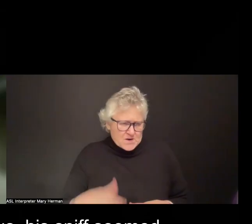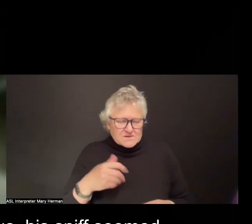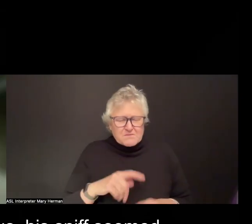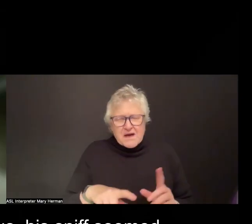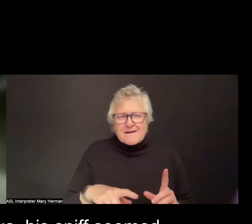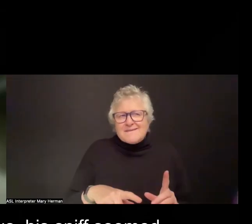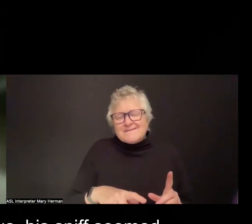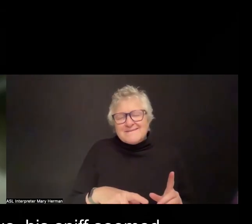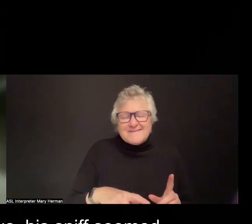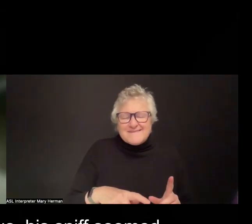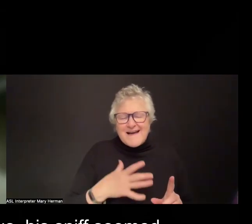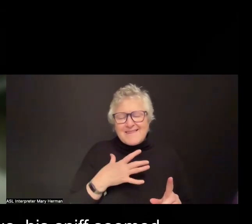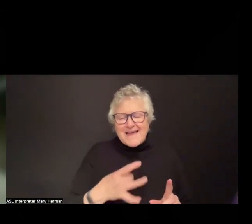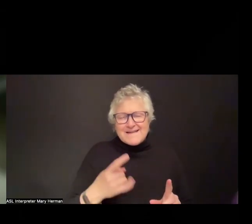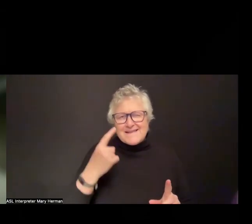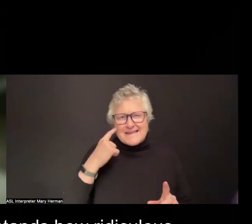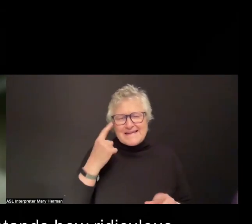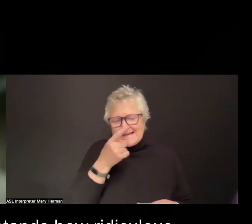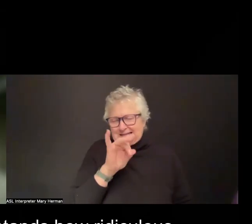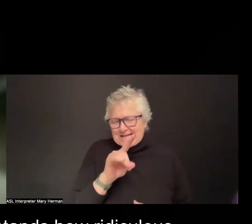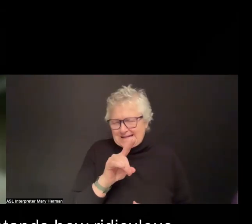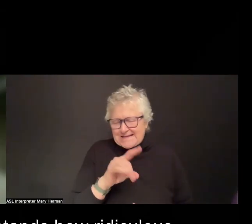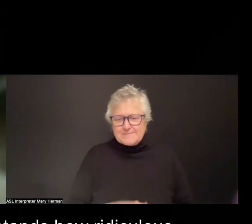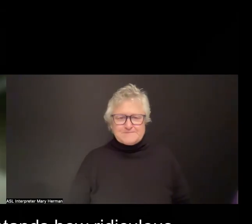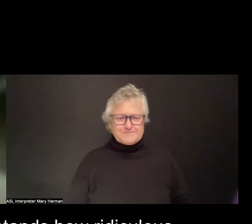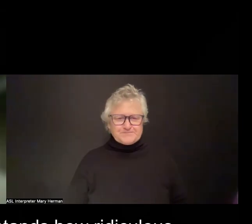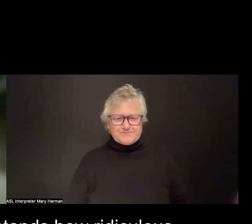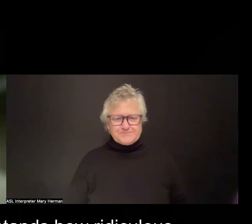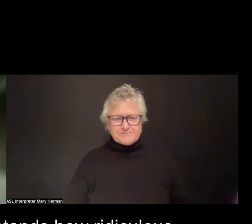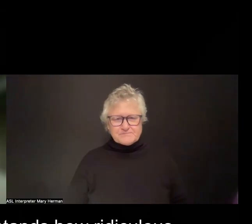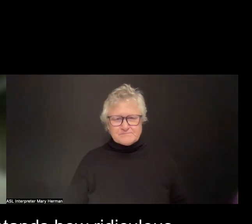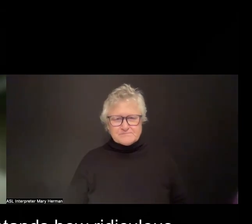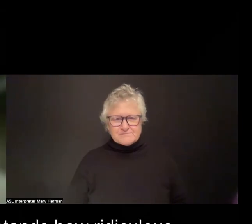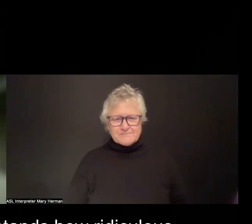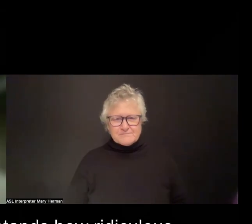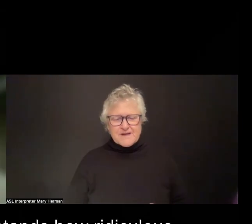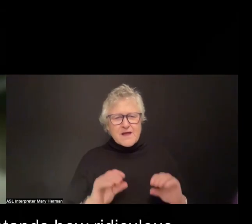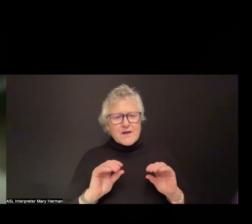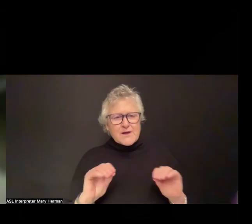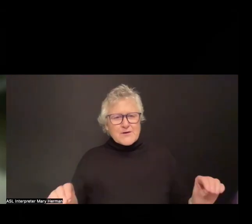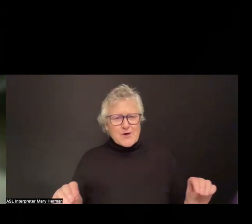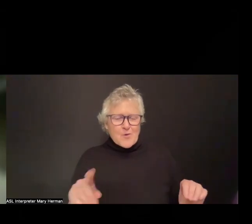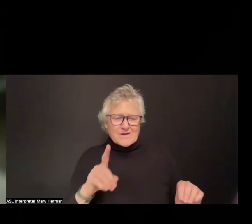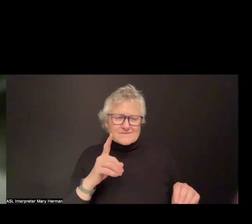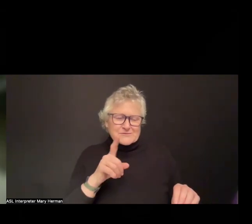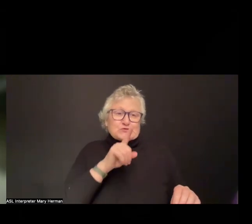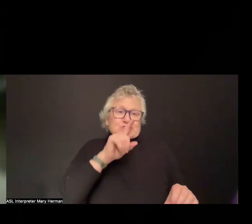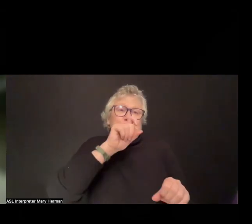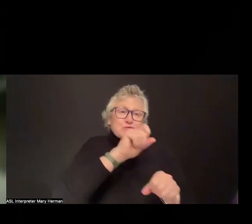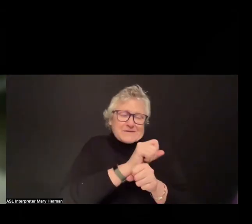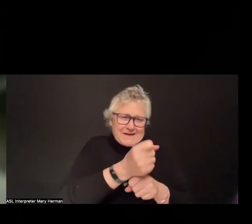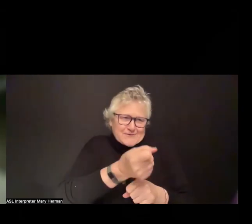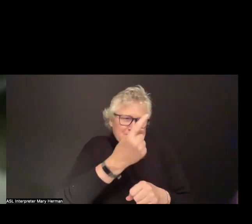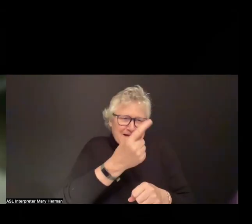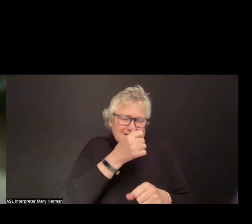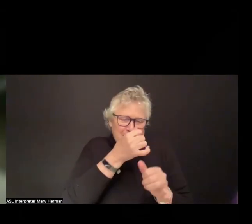all ridiculous, his sniff seemed to say. No one truly understands how ridiculous it is but you and me. I've